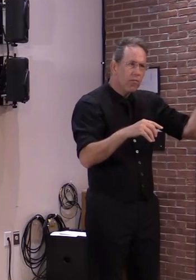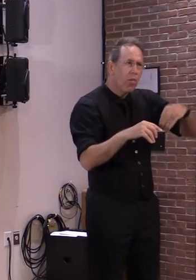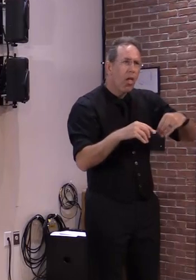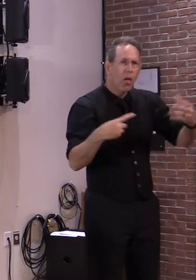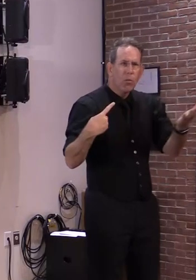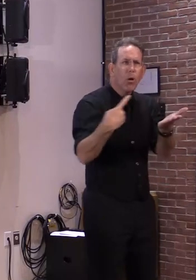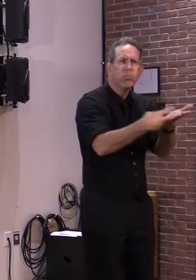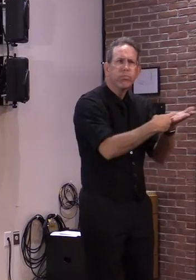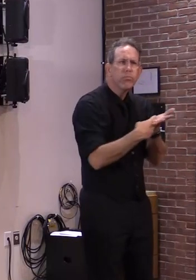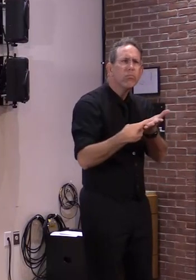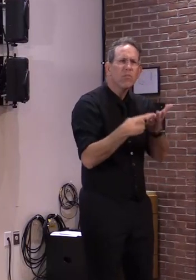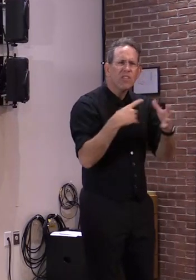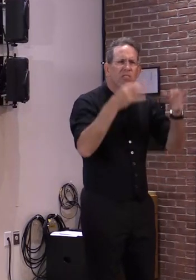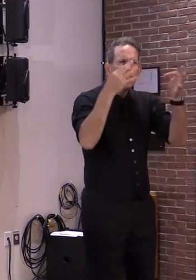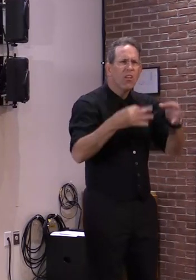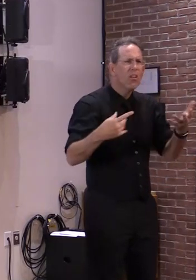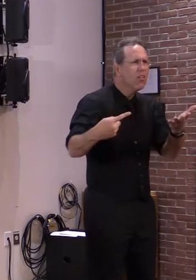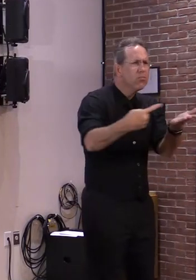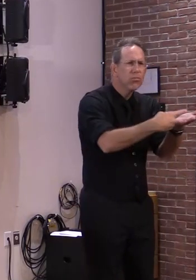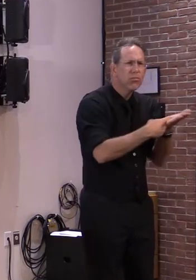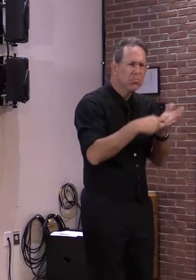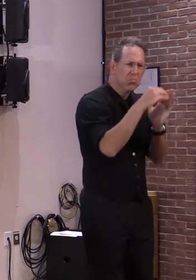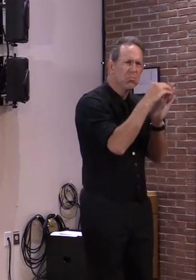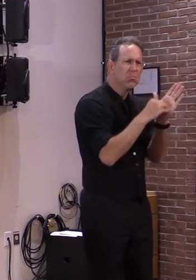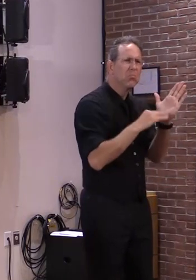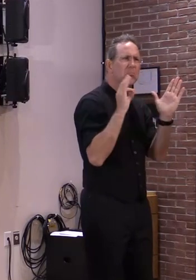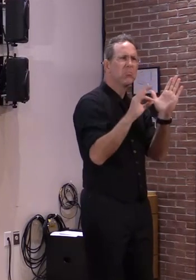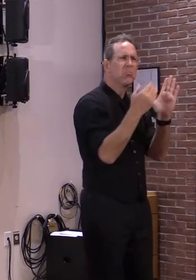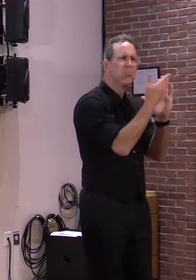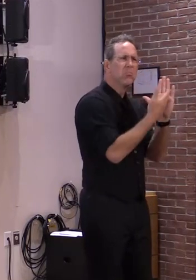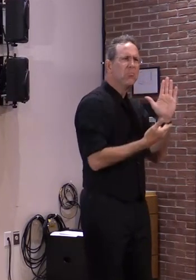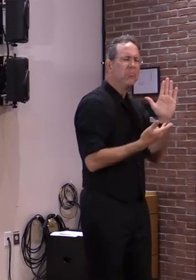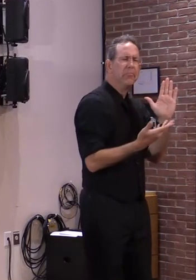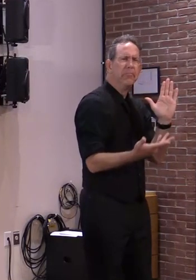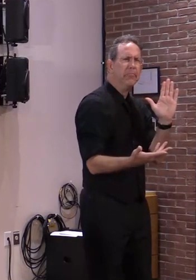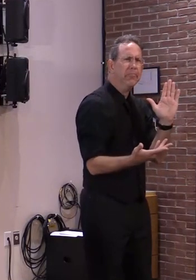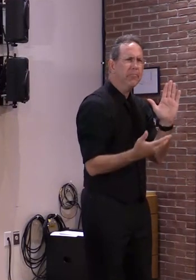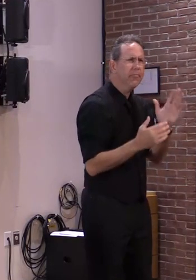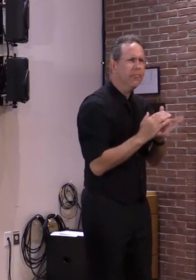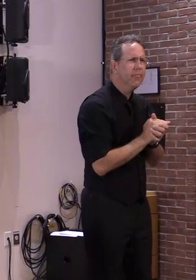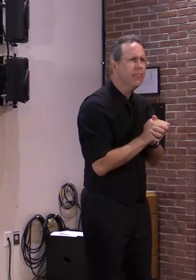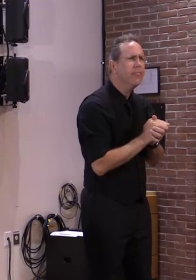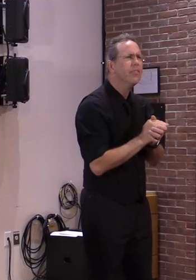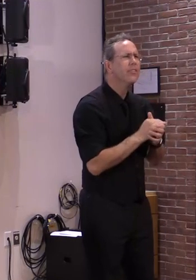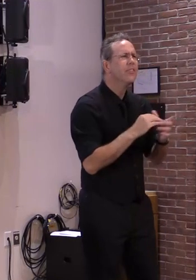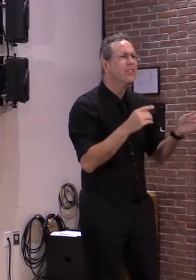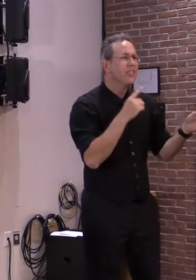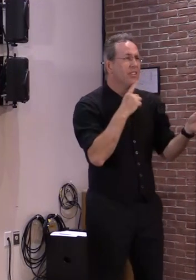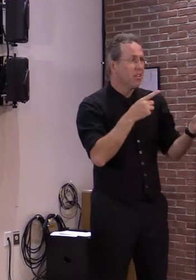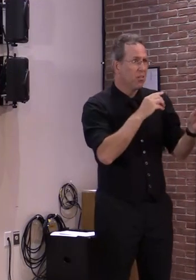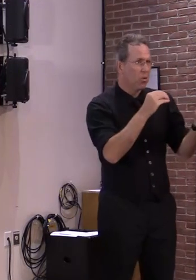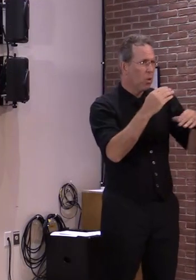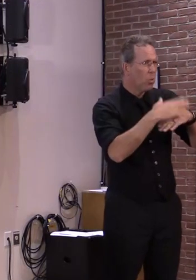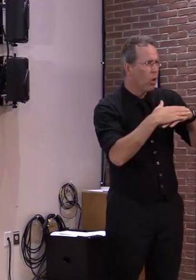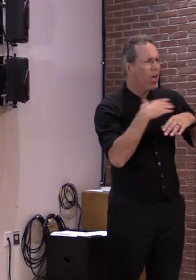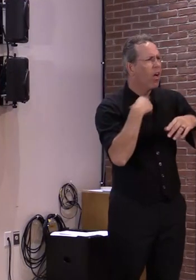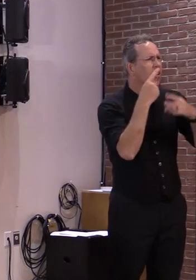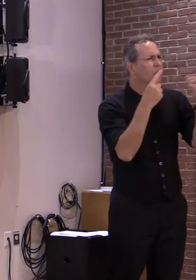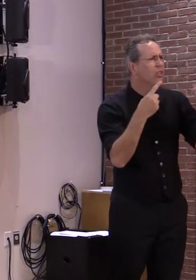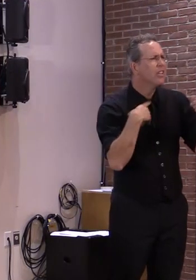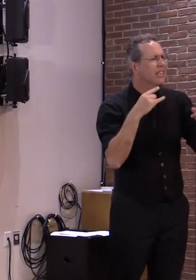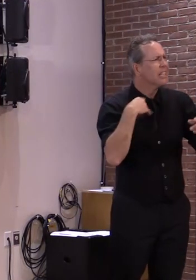aid also says that there was no notice. Notice went out April 30th. So we'll